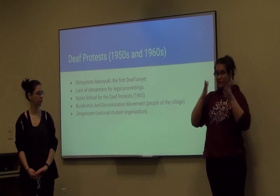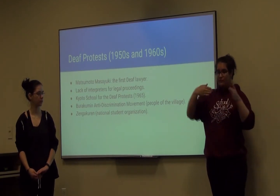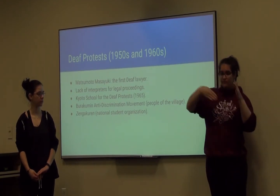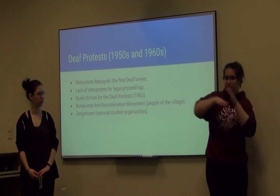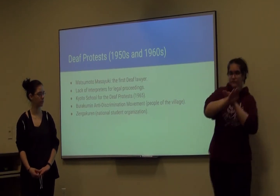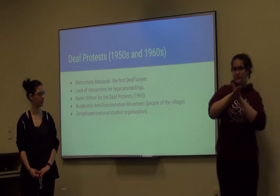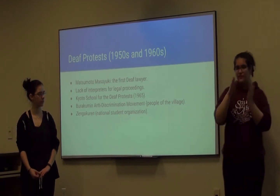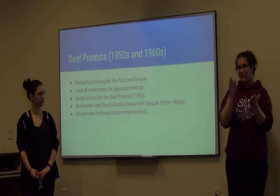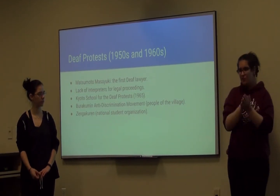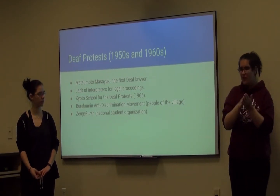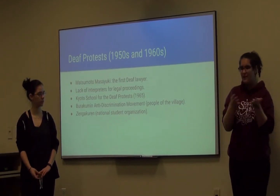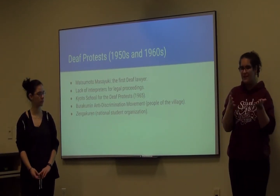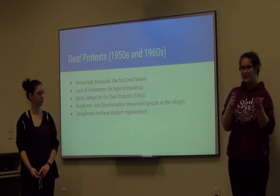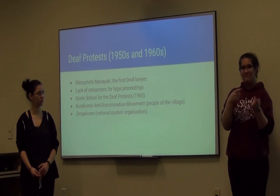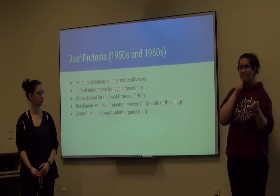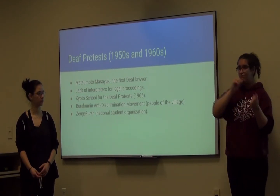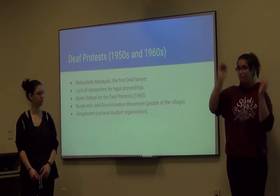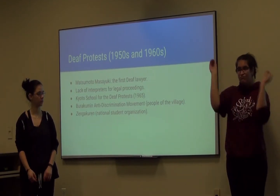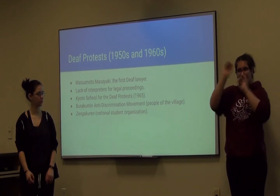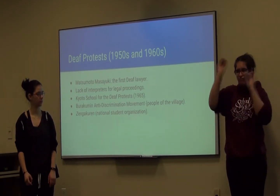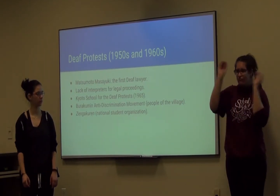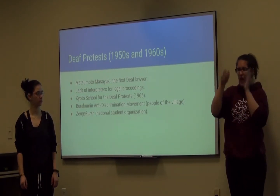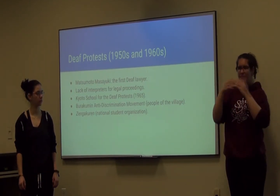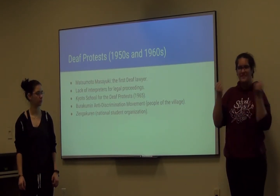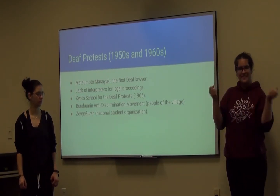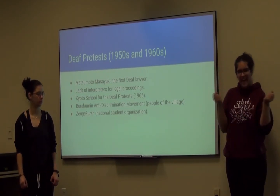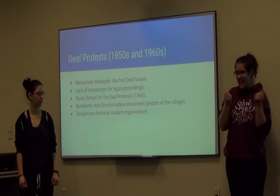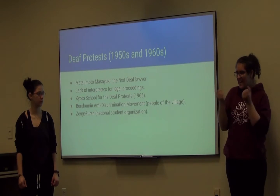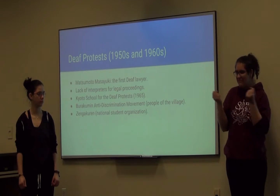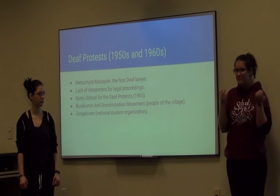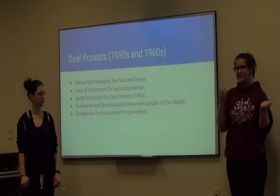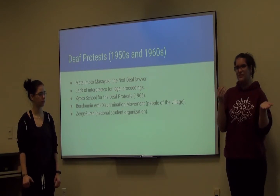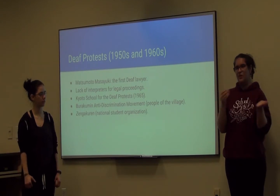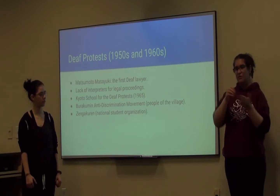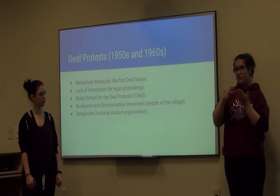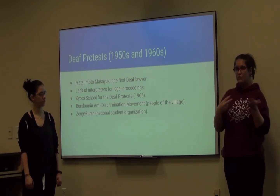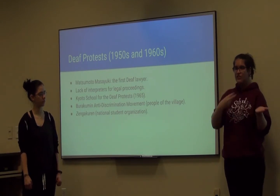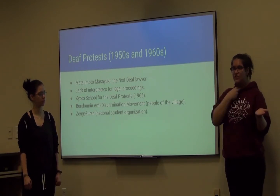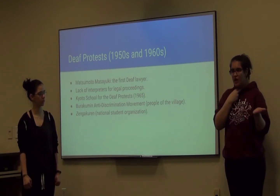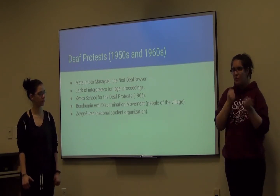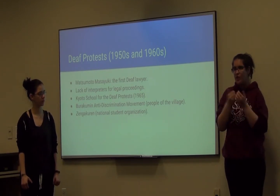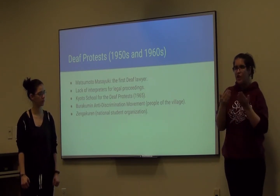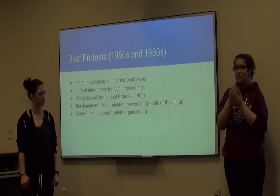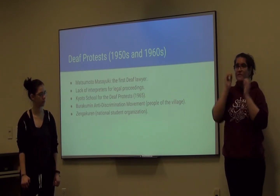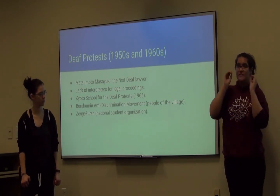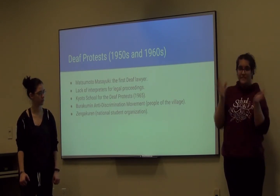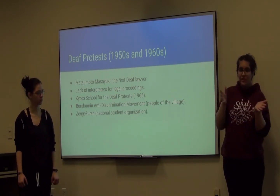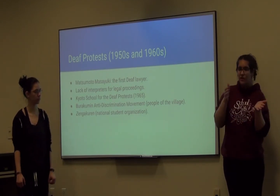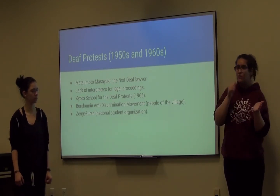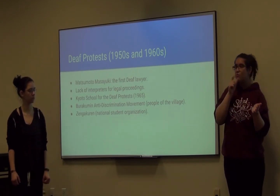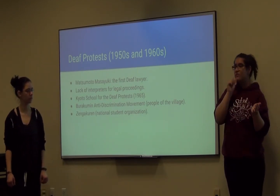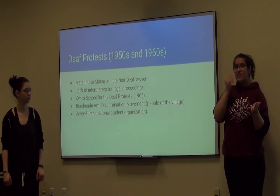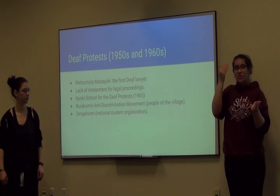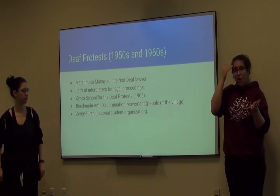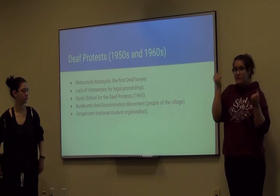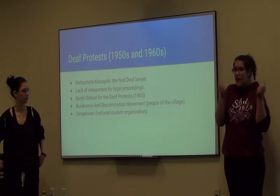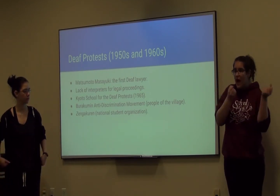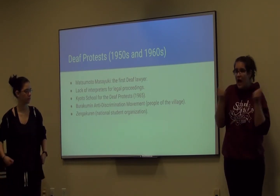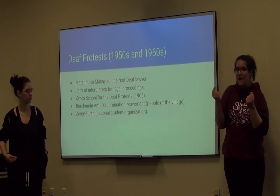another school with another teacher, and that teacher wouldn't know sign at all. So then you were stuck with a new teacher that didn't know